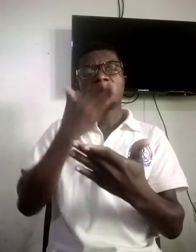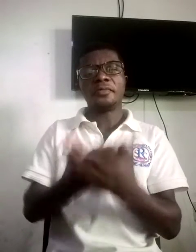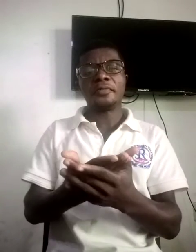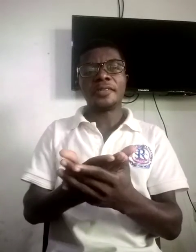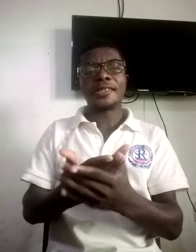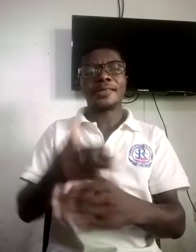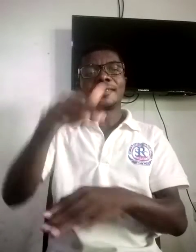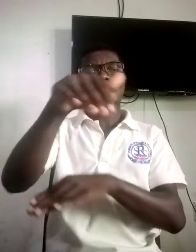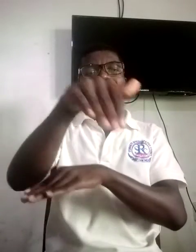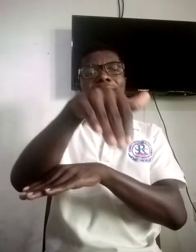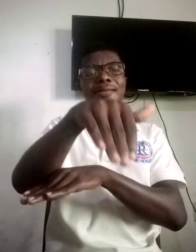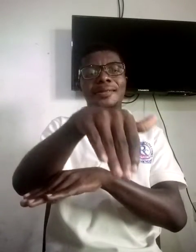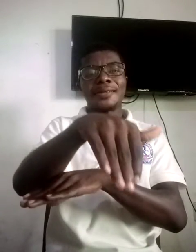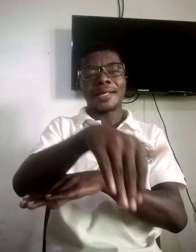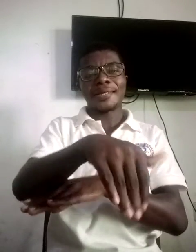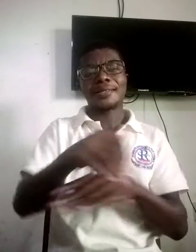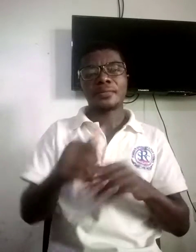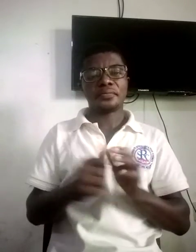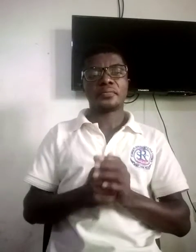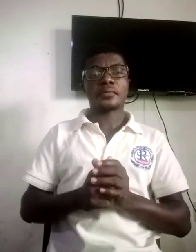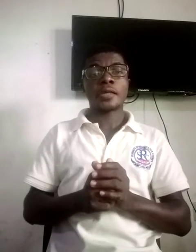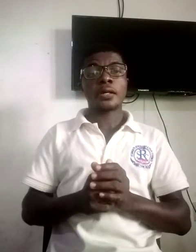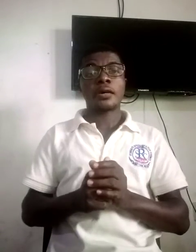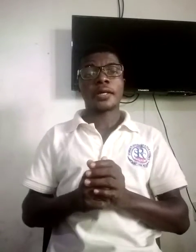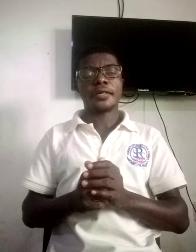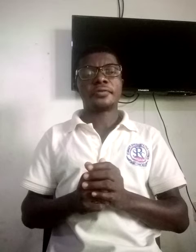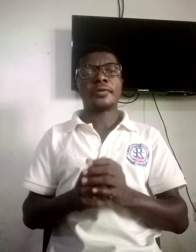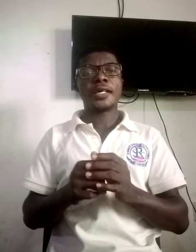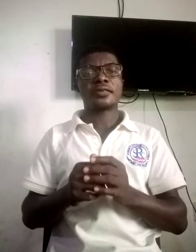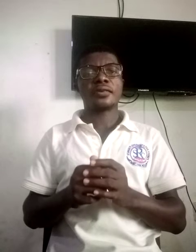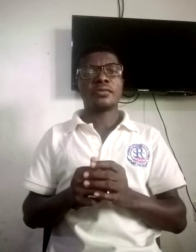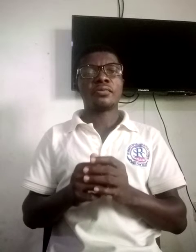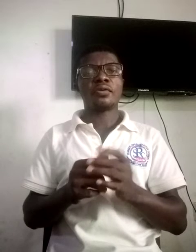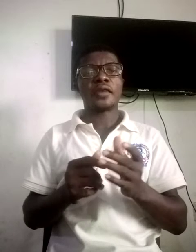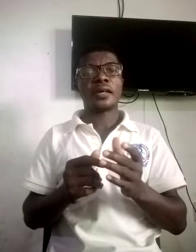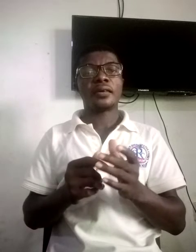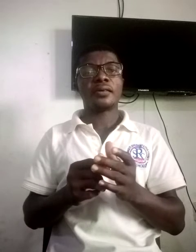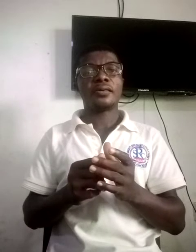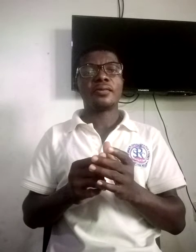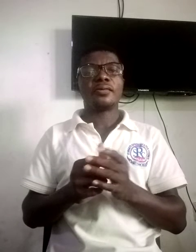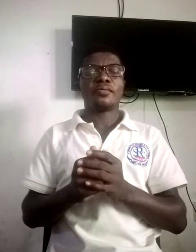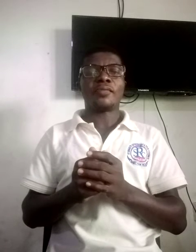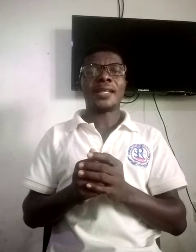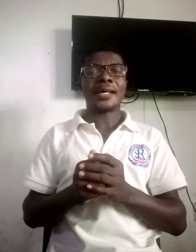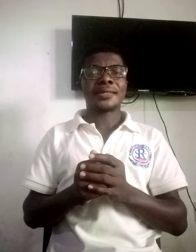Good night. Okay, so let's go over one last time.